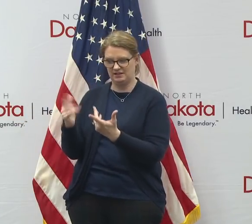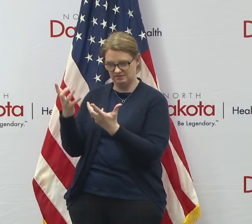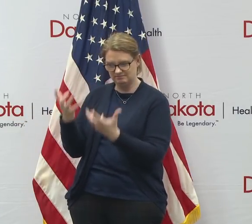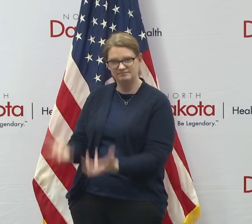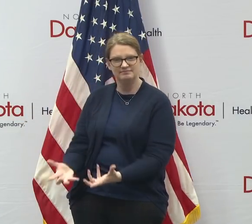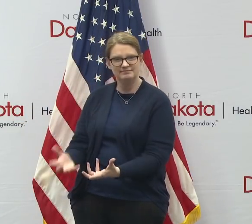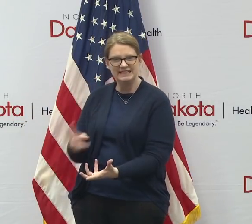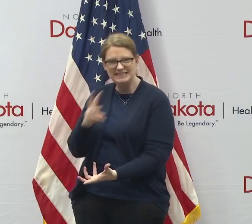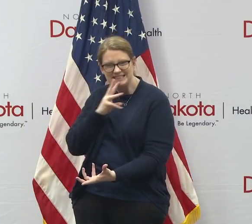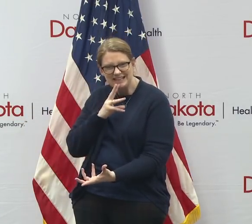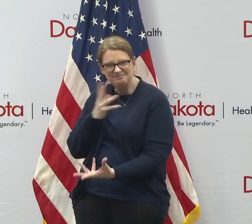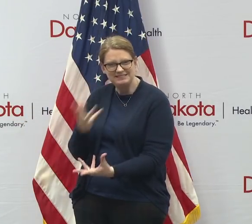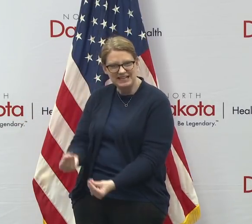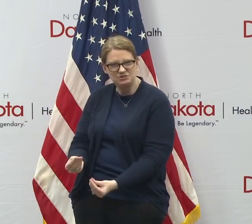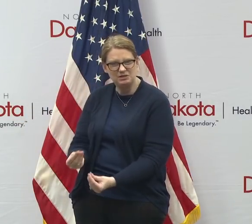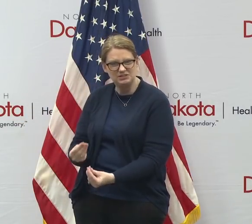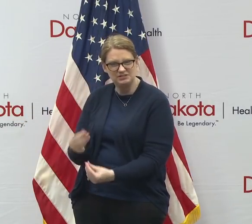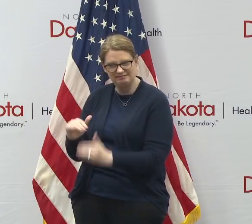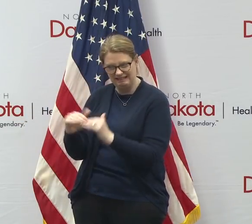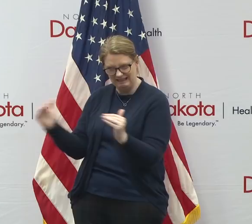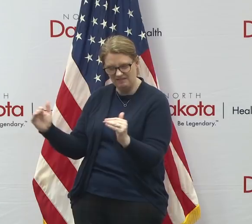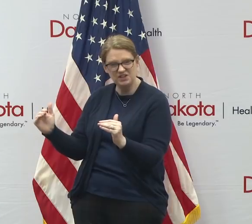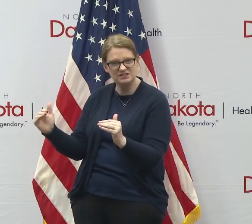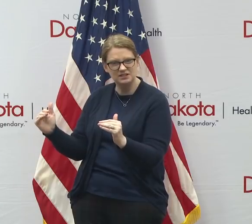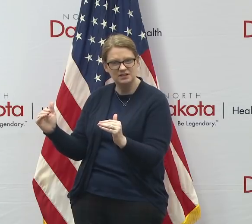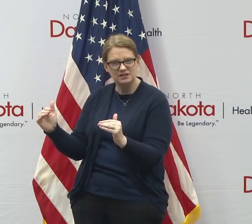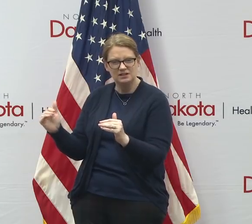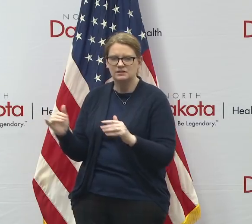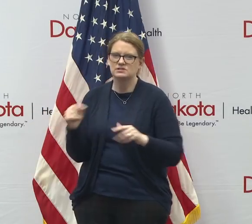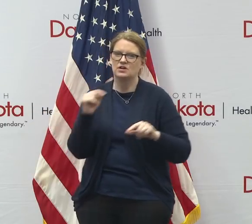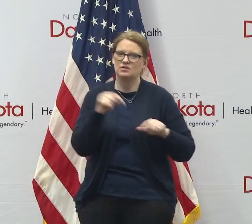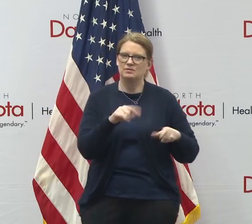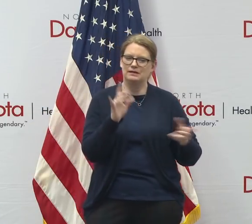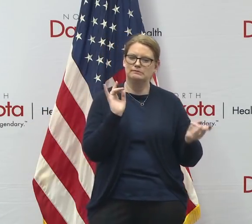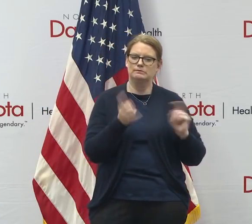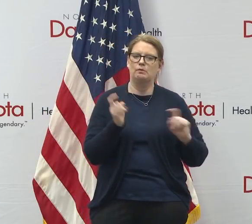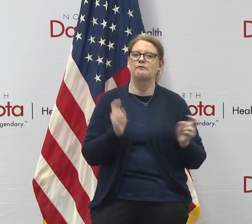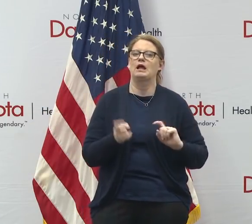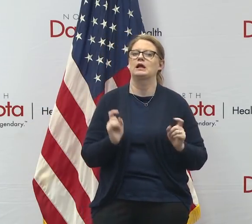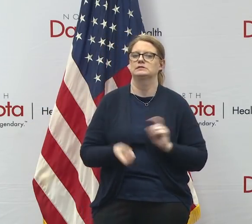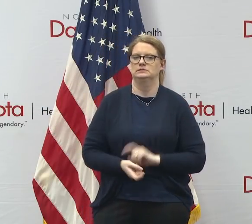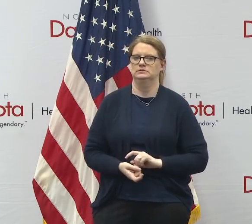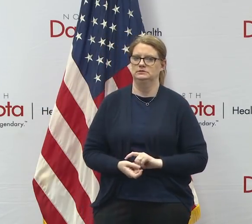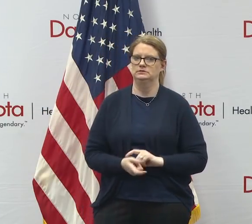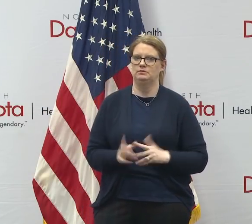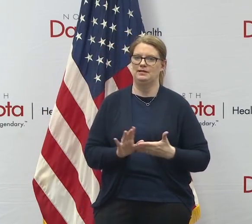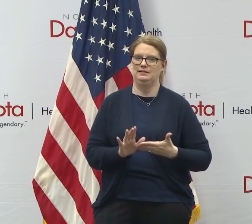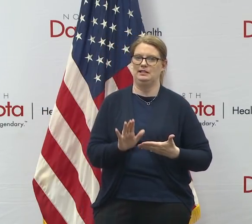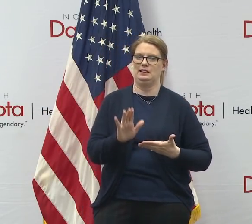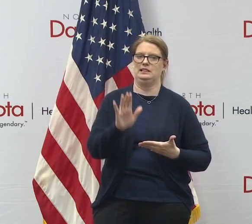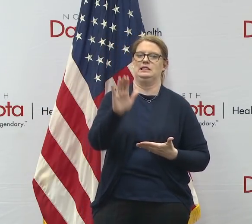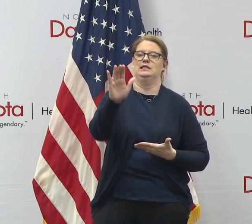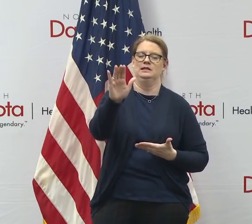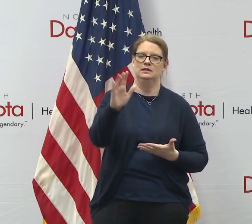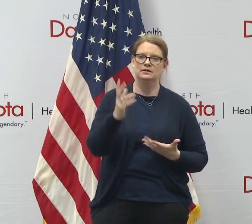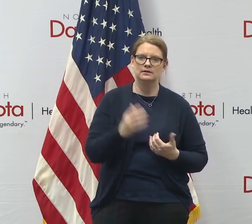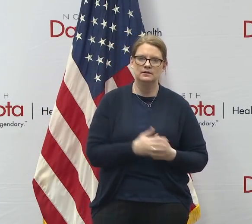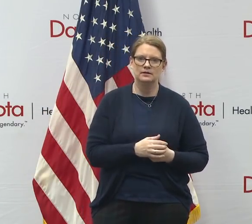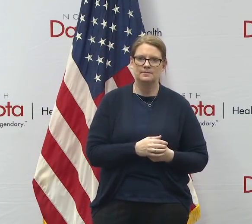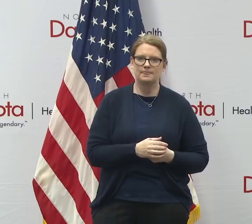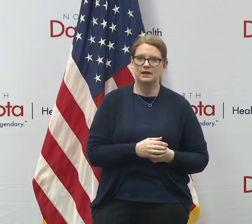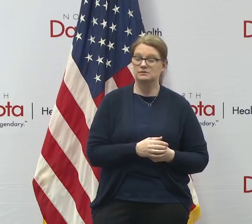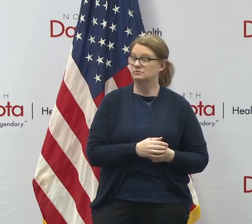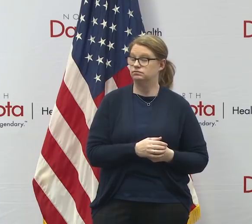then you revise the forecast, and we'll be continuing to revise that forecast of when we think the peak is coming. And it's very,